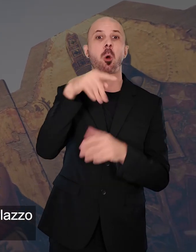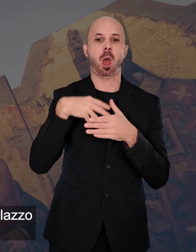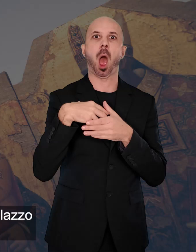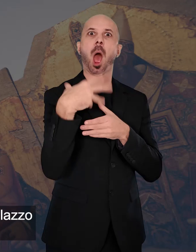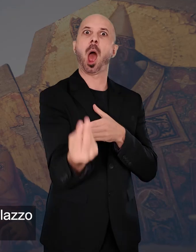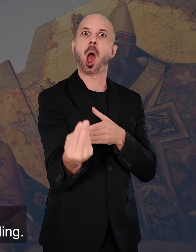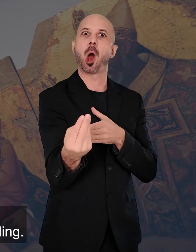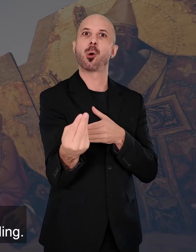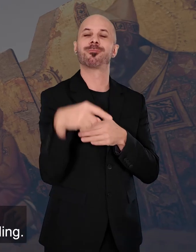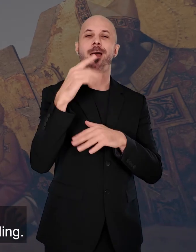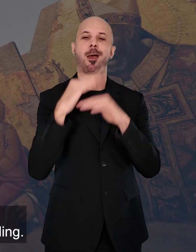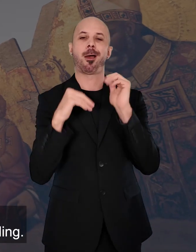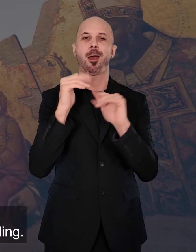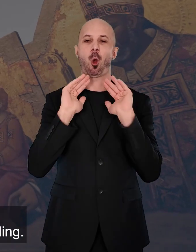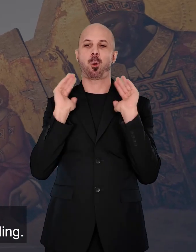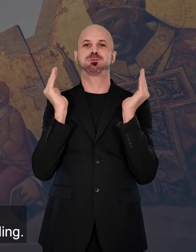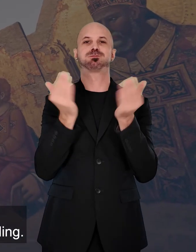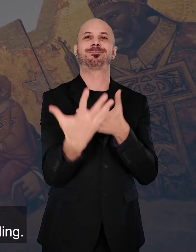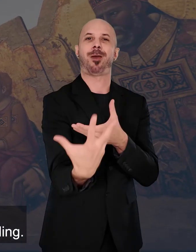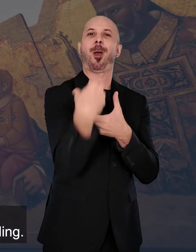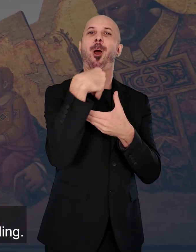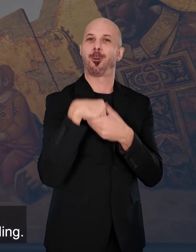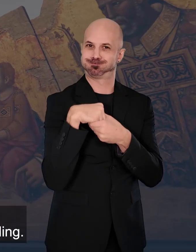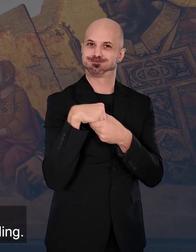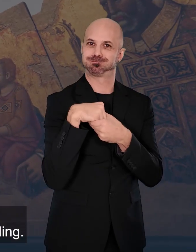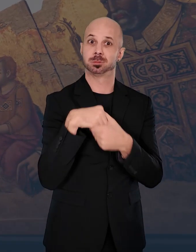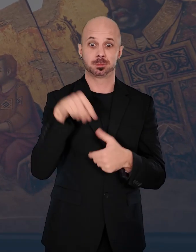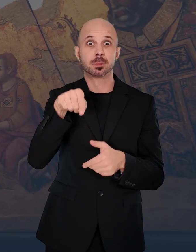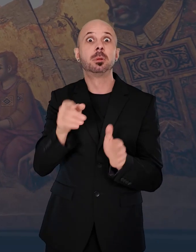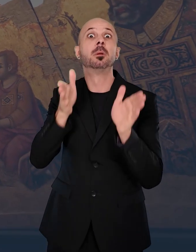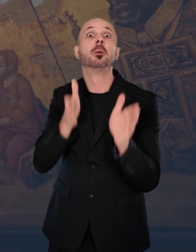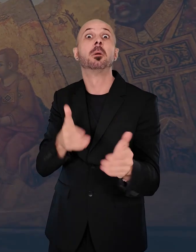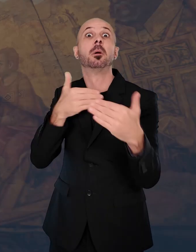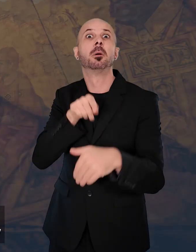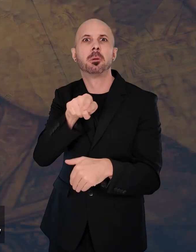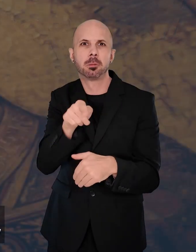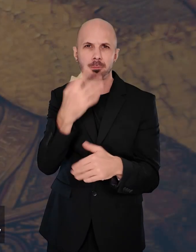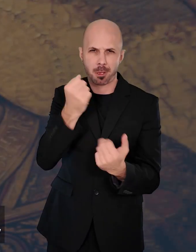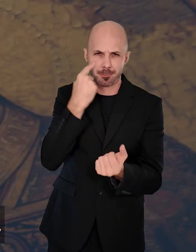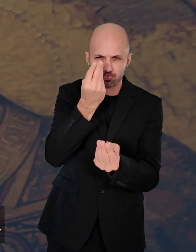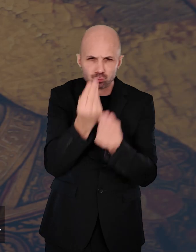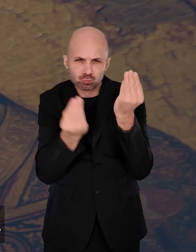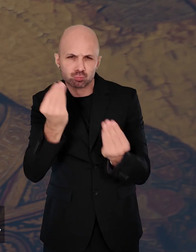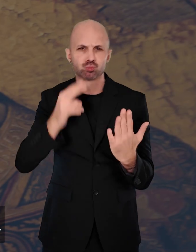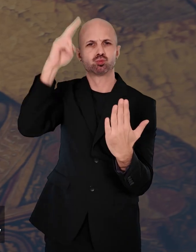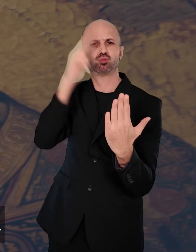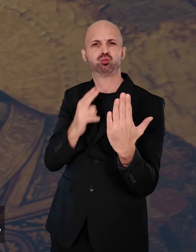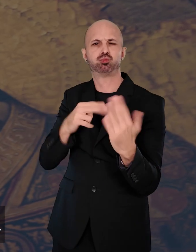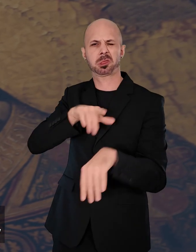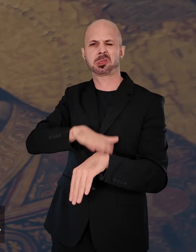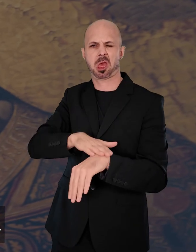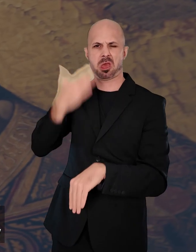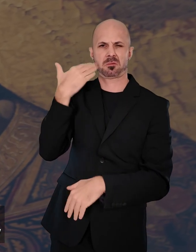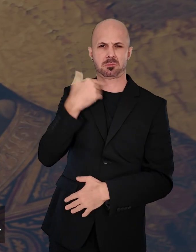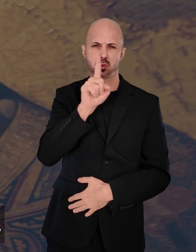palazzo, but was later incorporated within the structure of the building. The room houses works by